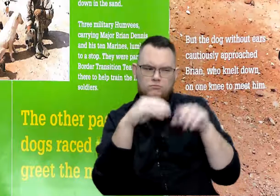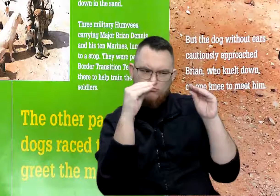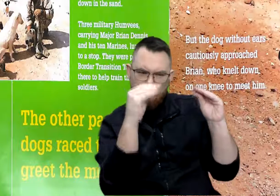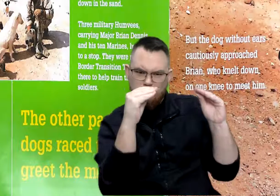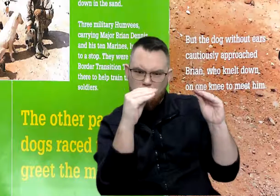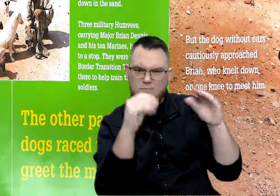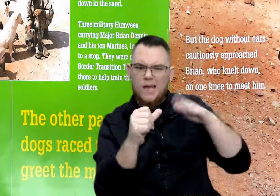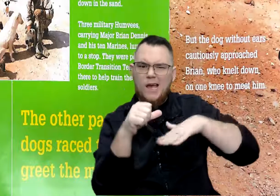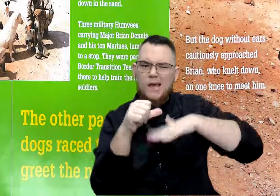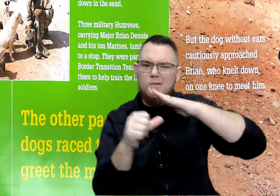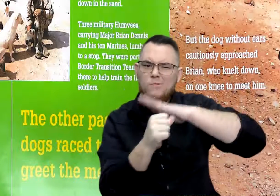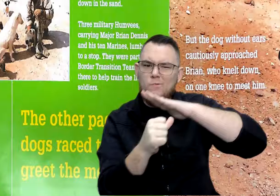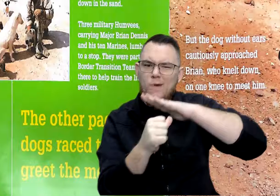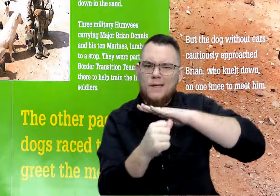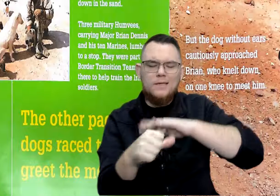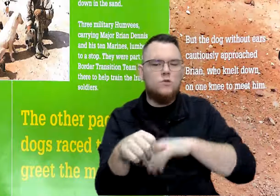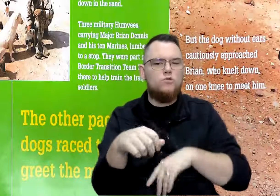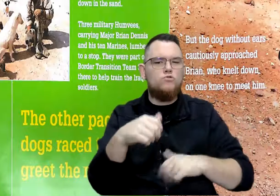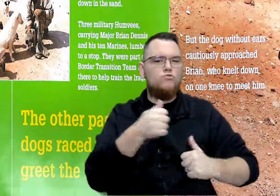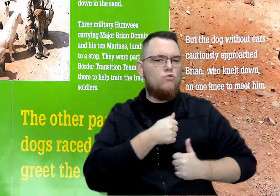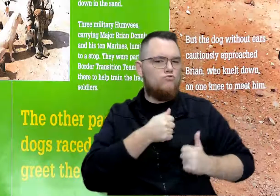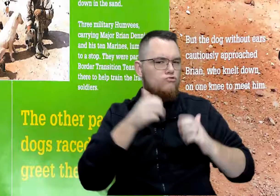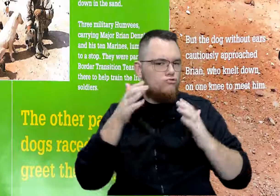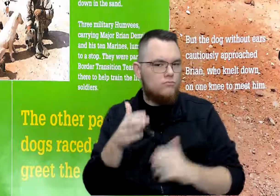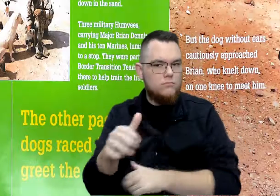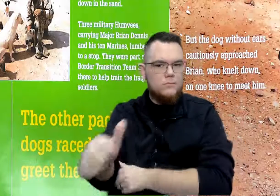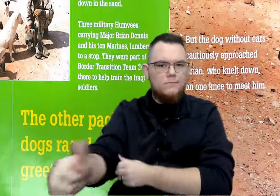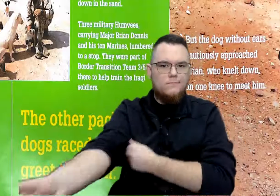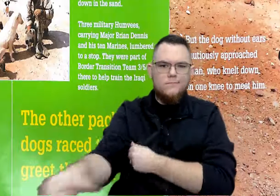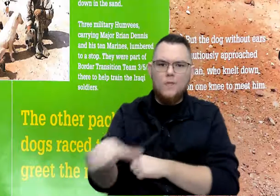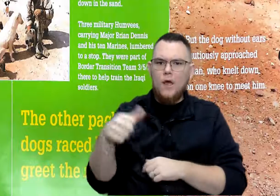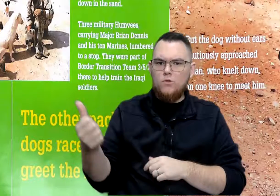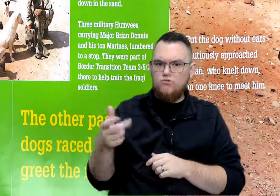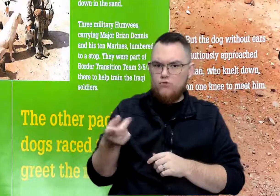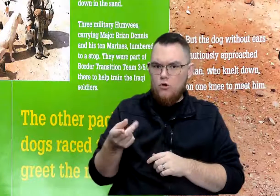soldiers. The other pack dogs raced to greet the men.